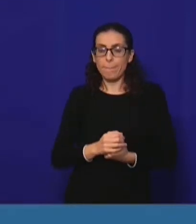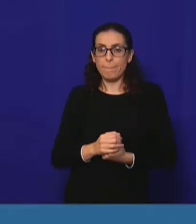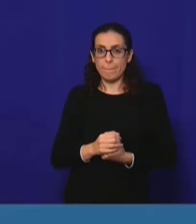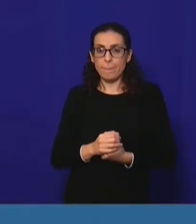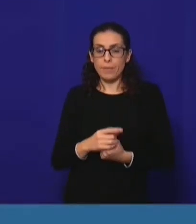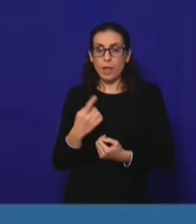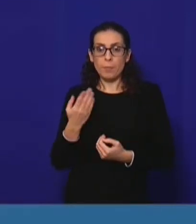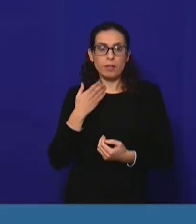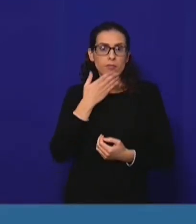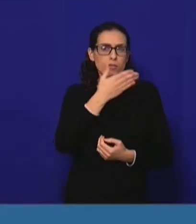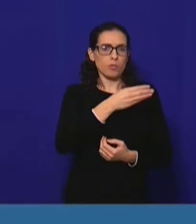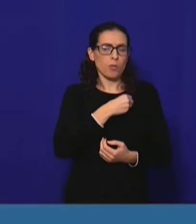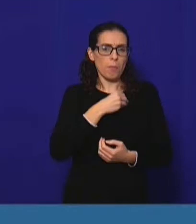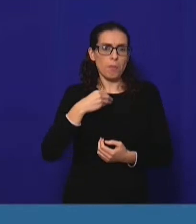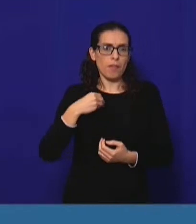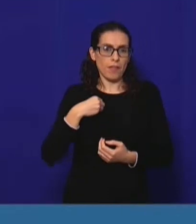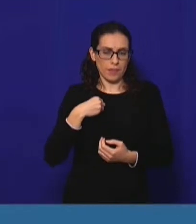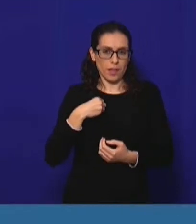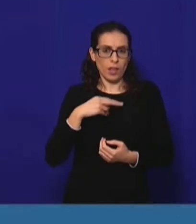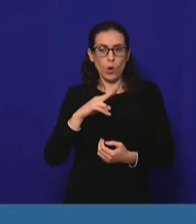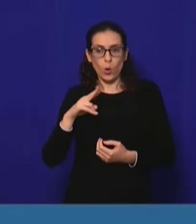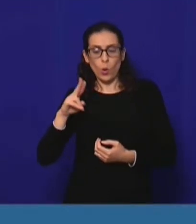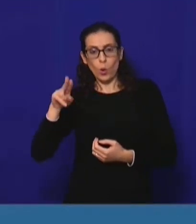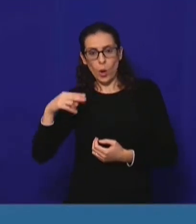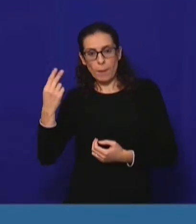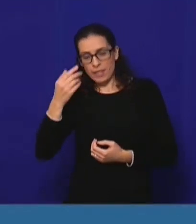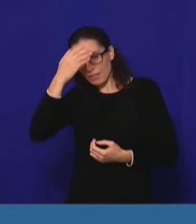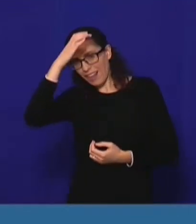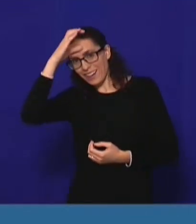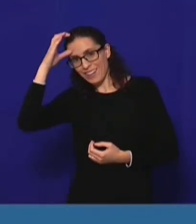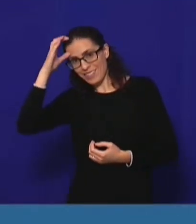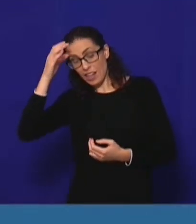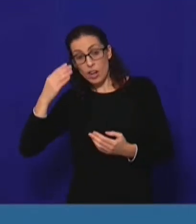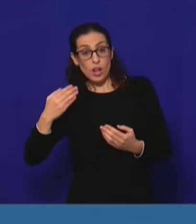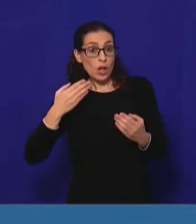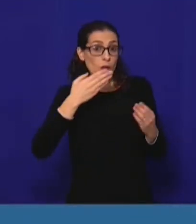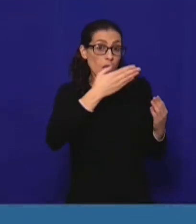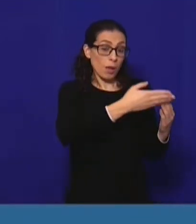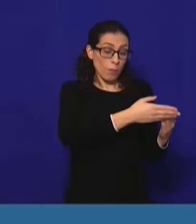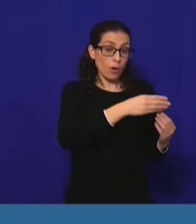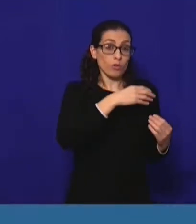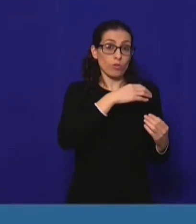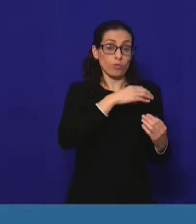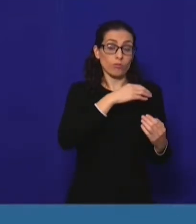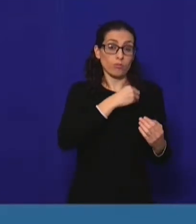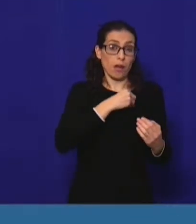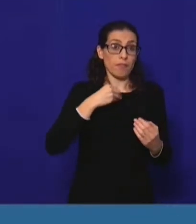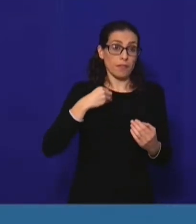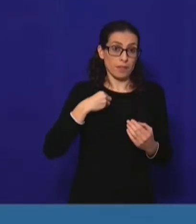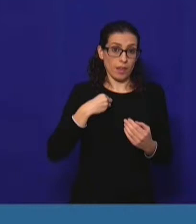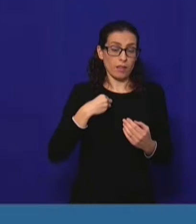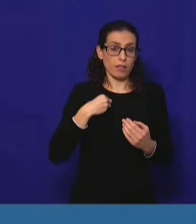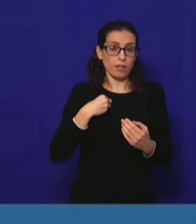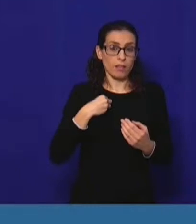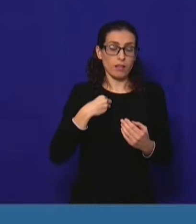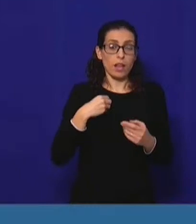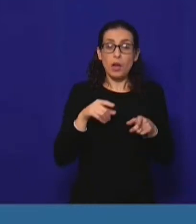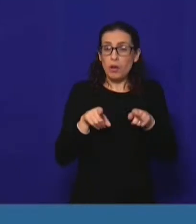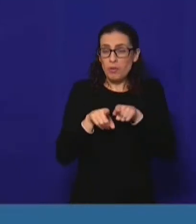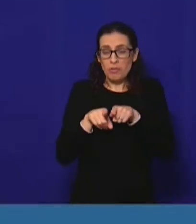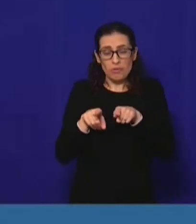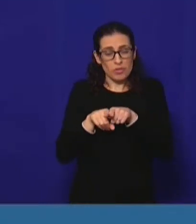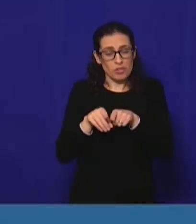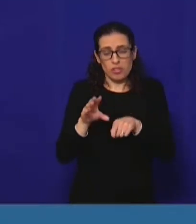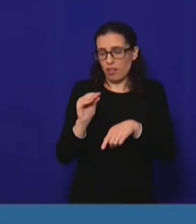Dei, infatti il-pazjenti anka dawk li huma tas-Samok imorru f'Mater Dei fis-swabbing center li hemm propju Mater Dei li huwa viċin